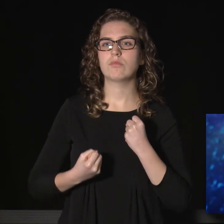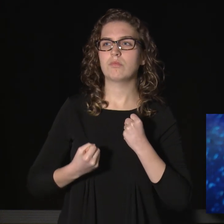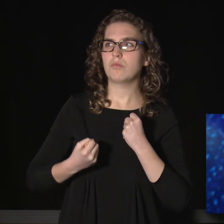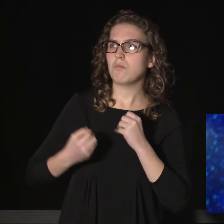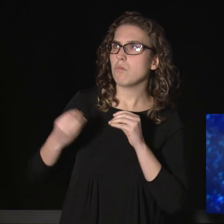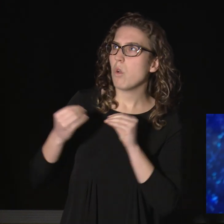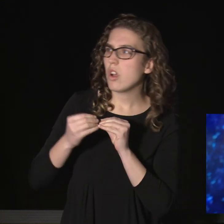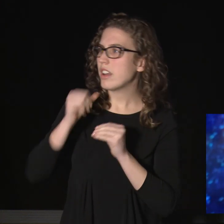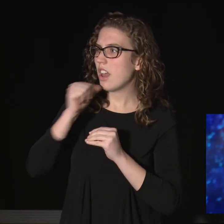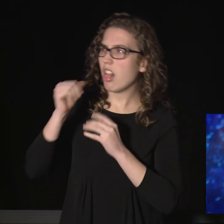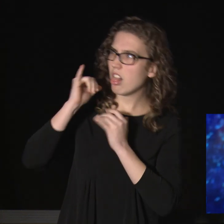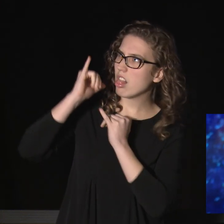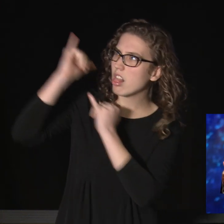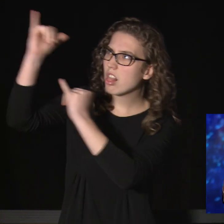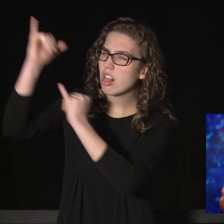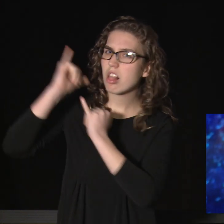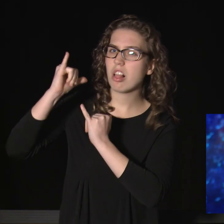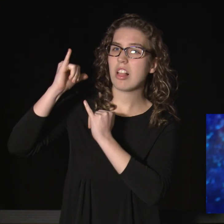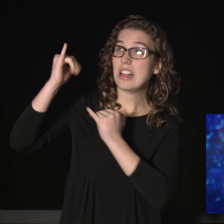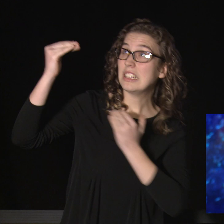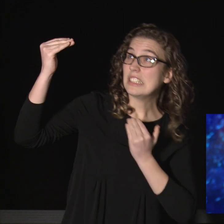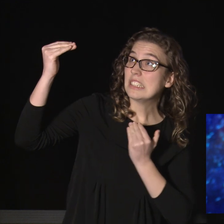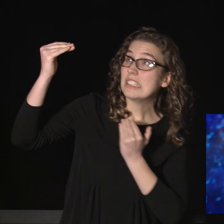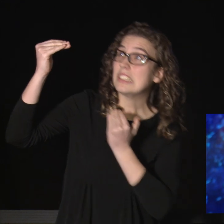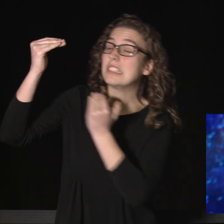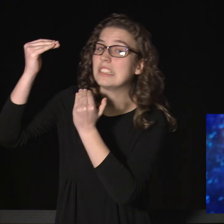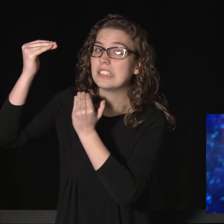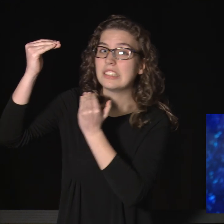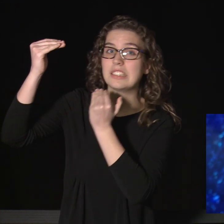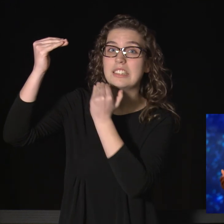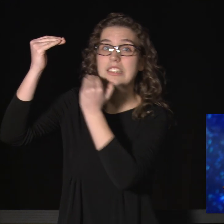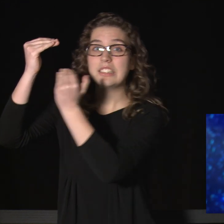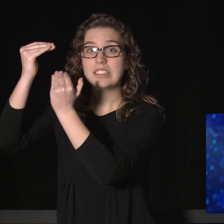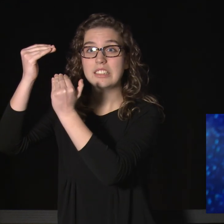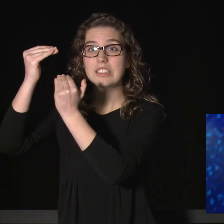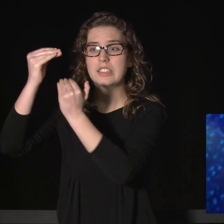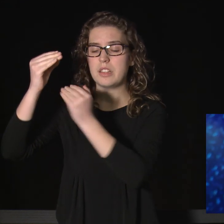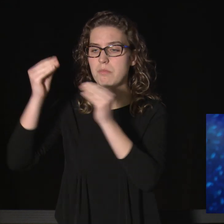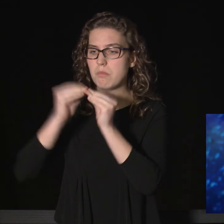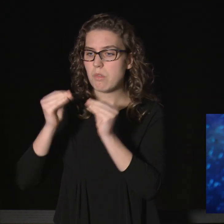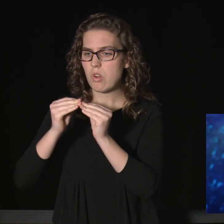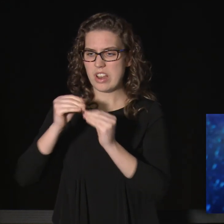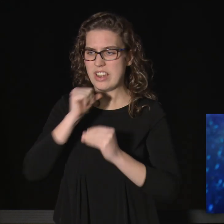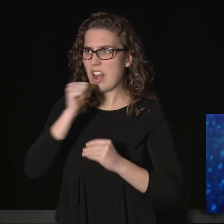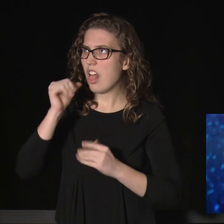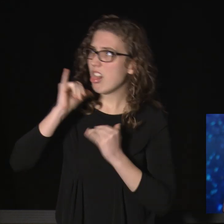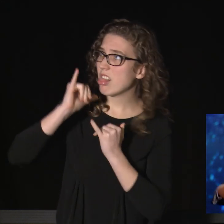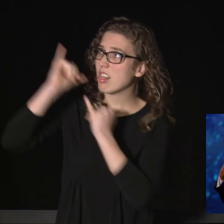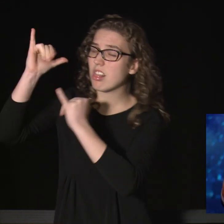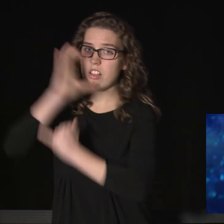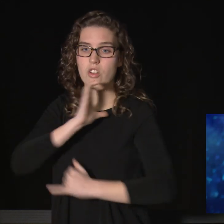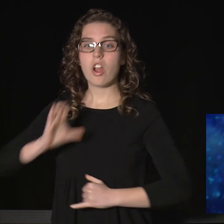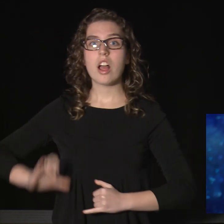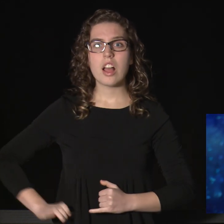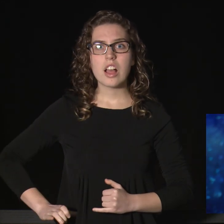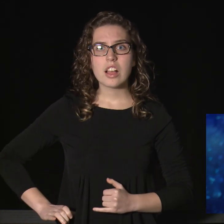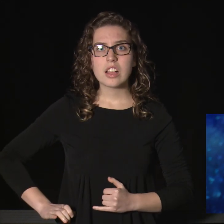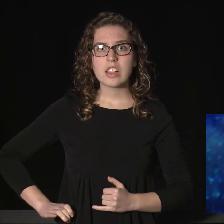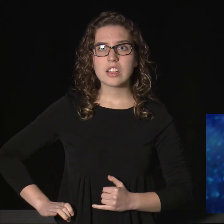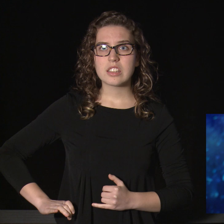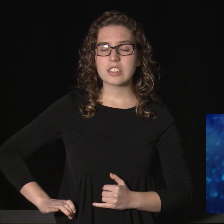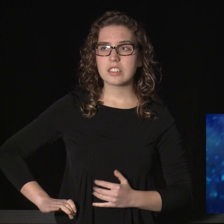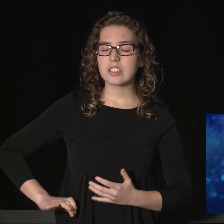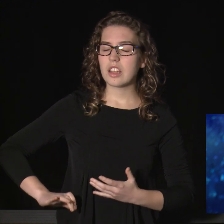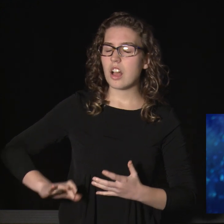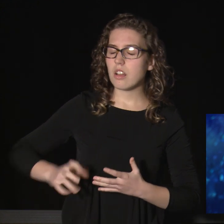unlike him, the closer we come to Jesus, the more unchristlike in our own eyes we become, and we fall down and say,